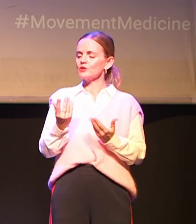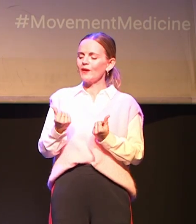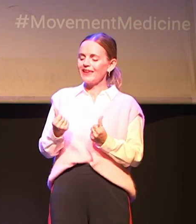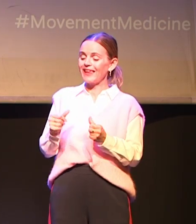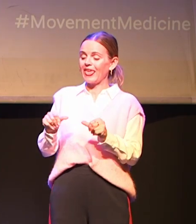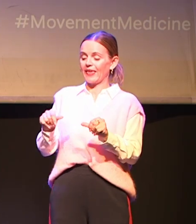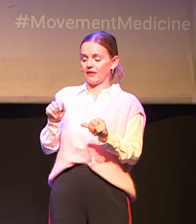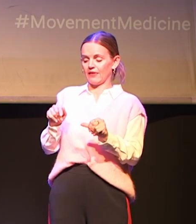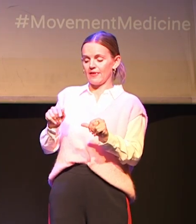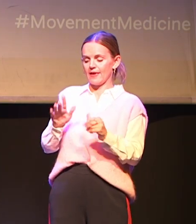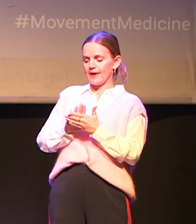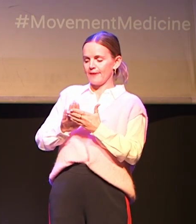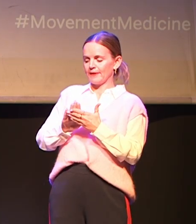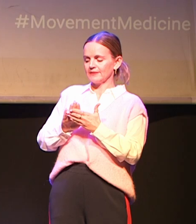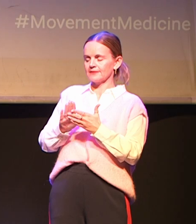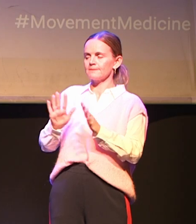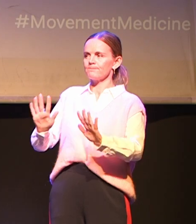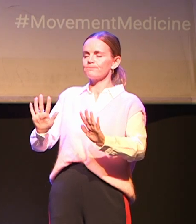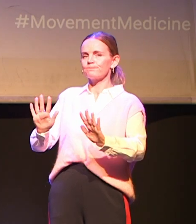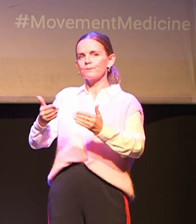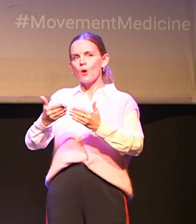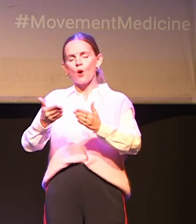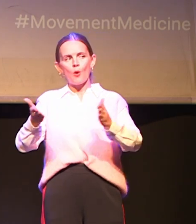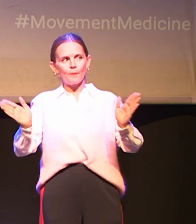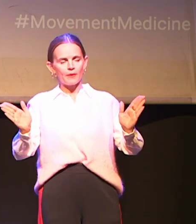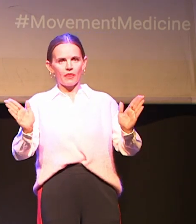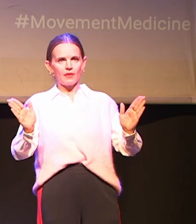to that relationship to life,